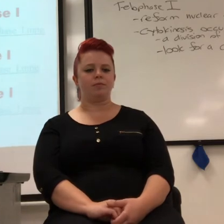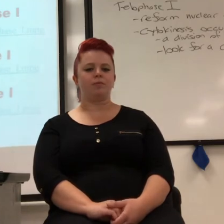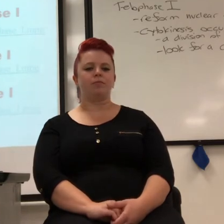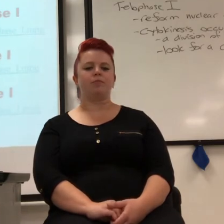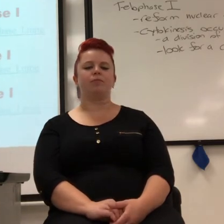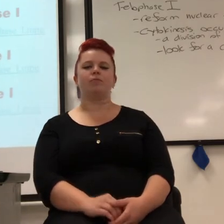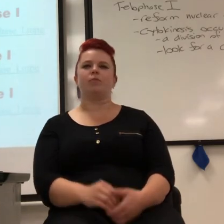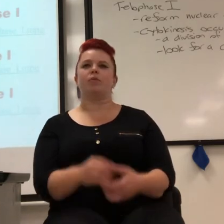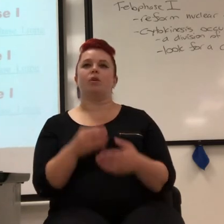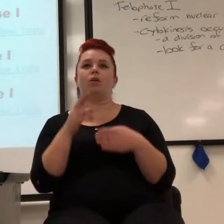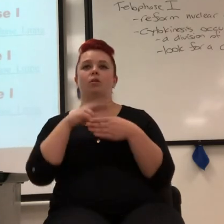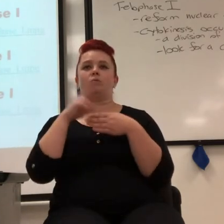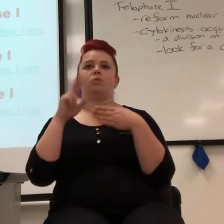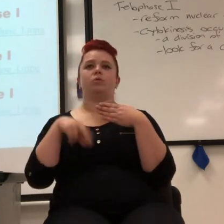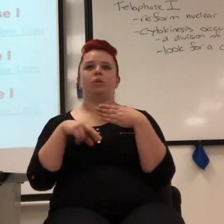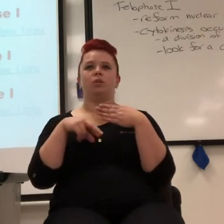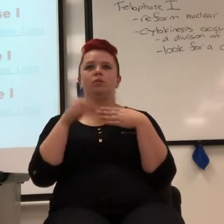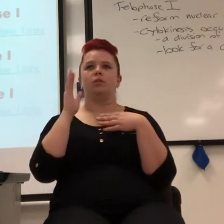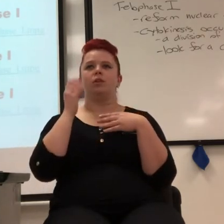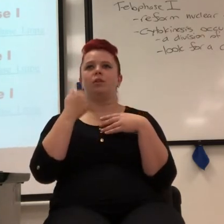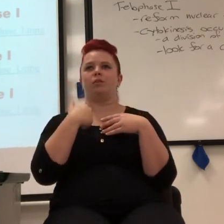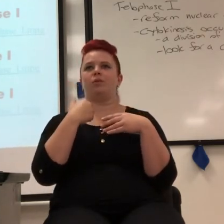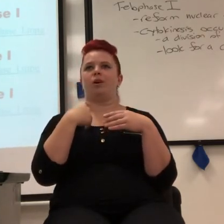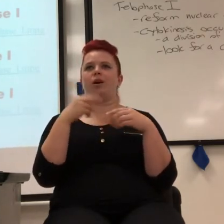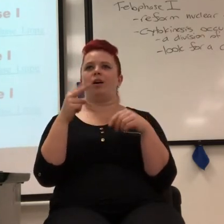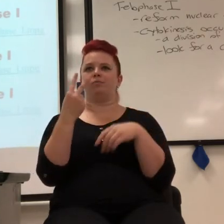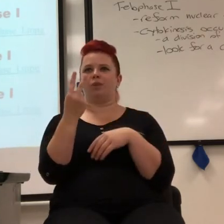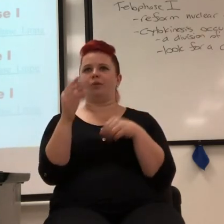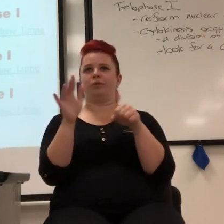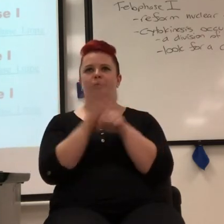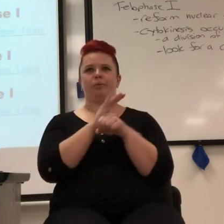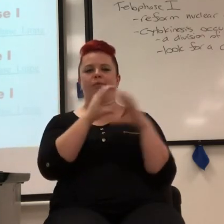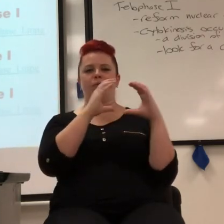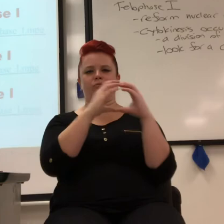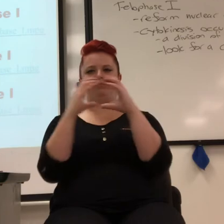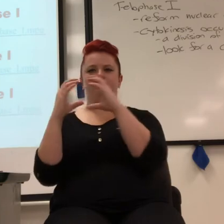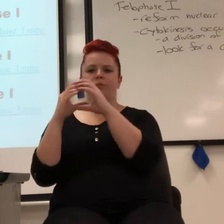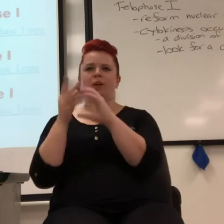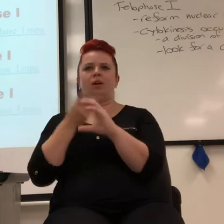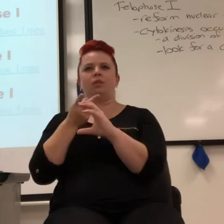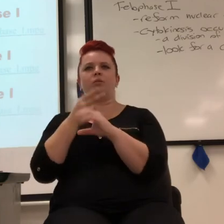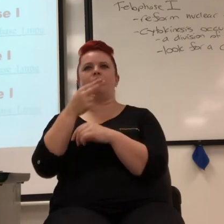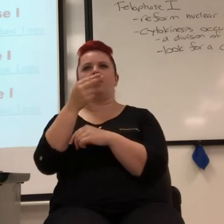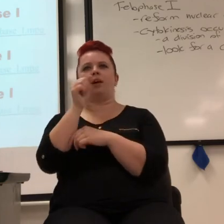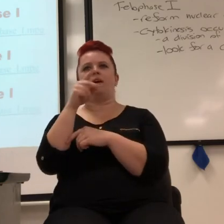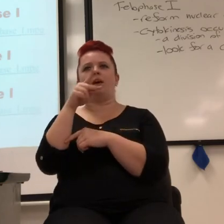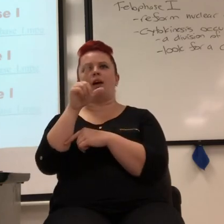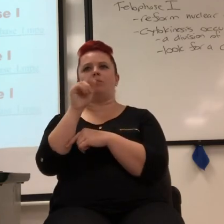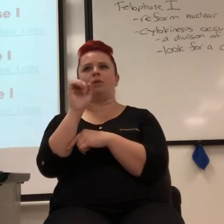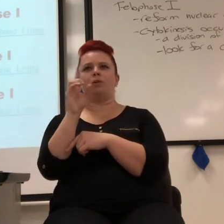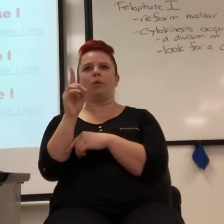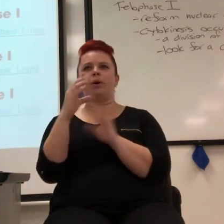The end result is you're going to have two cells that are haploid replicated.